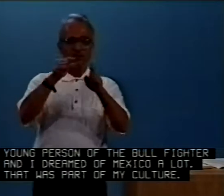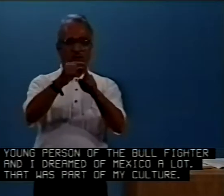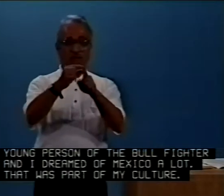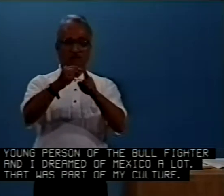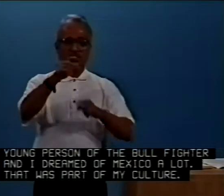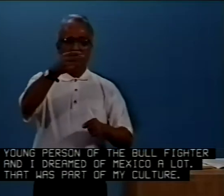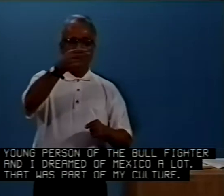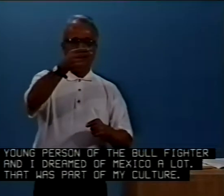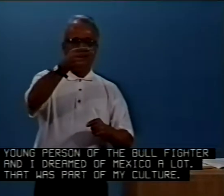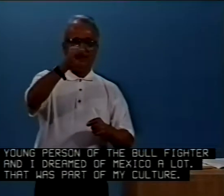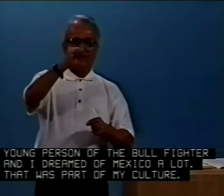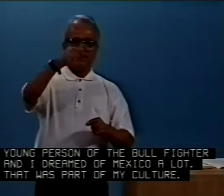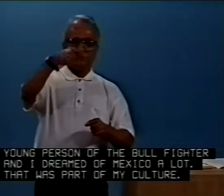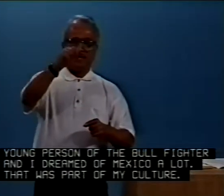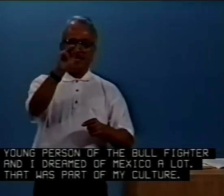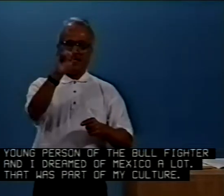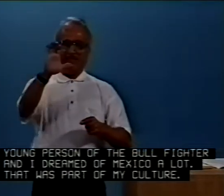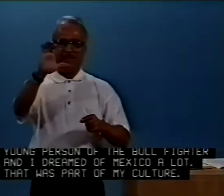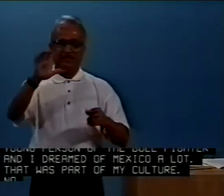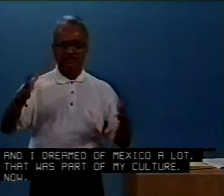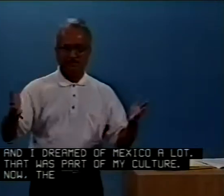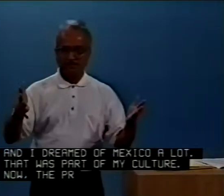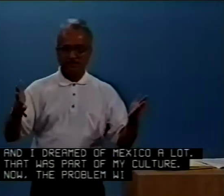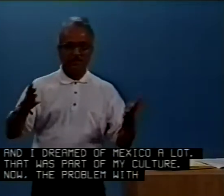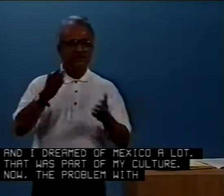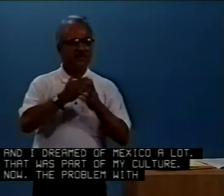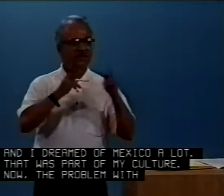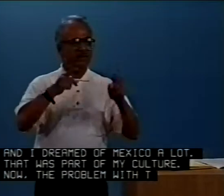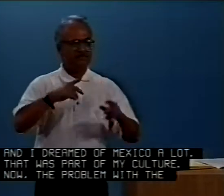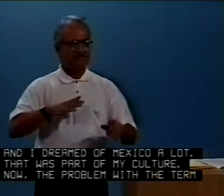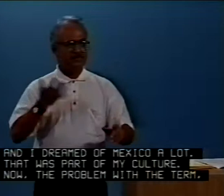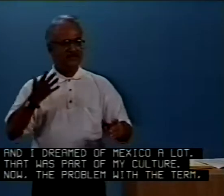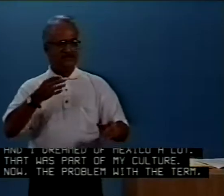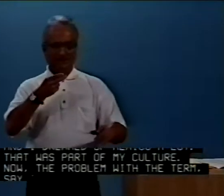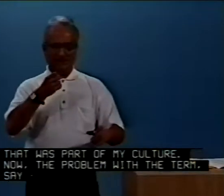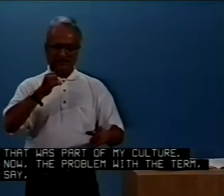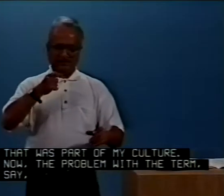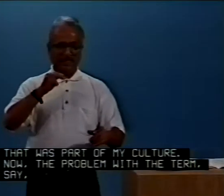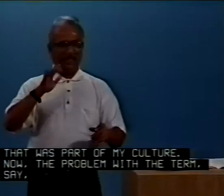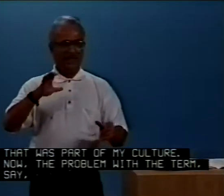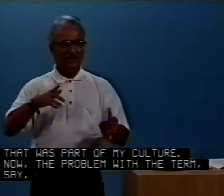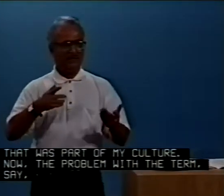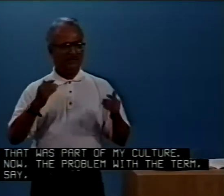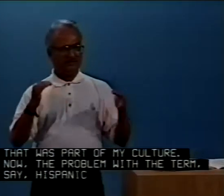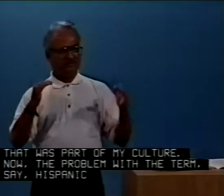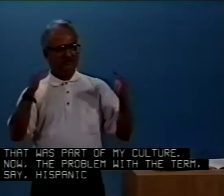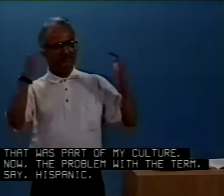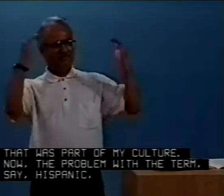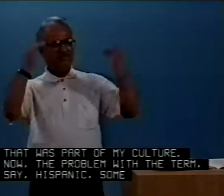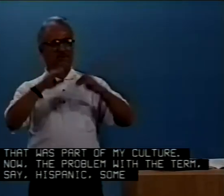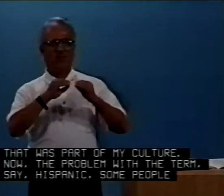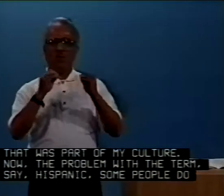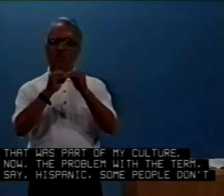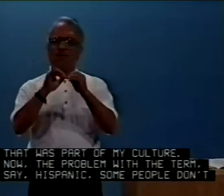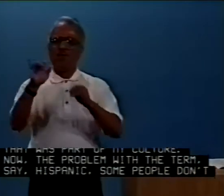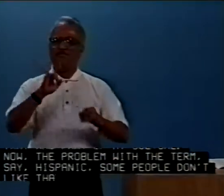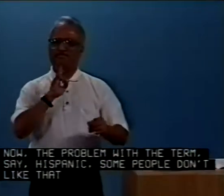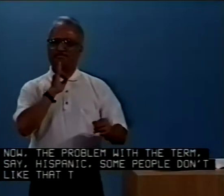Now, the problem with the term, say, Hispanic, some people don't like that term. They think it's